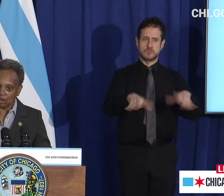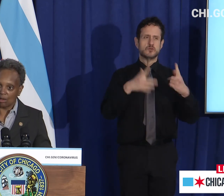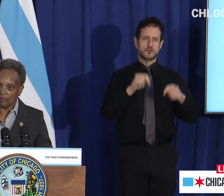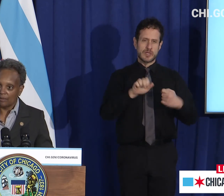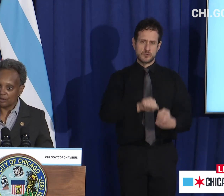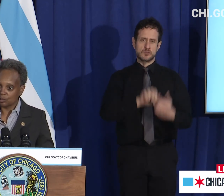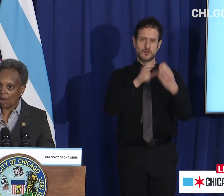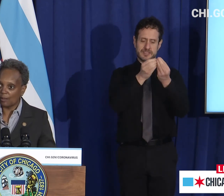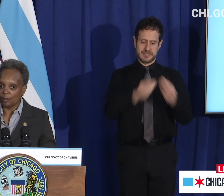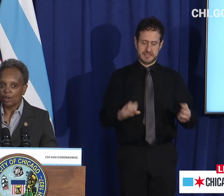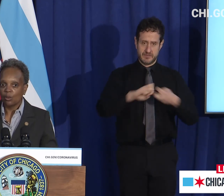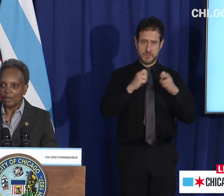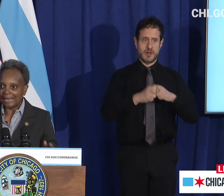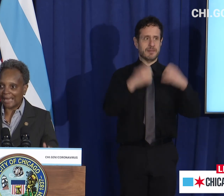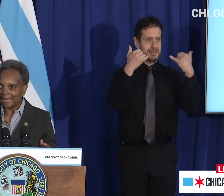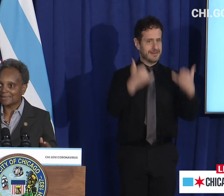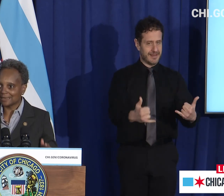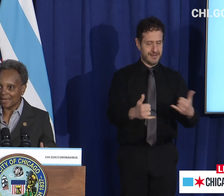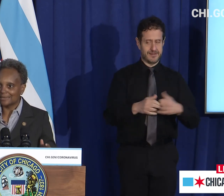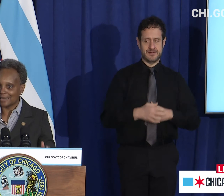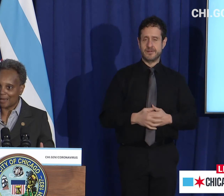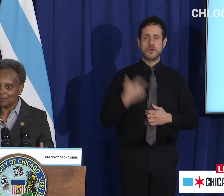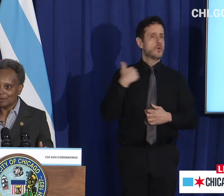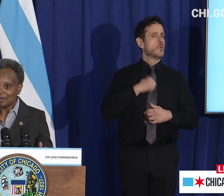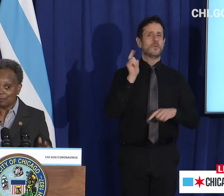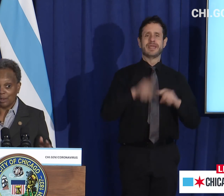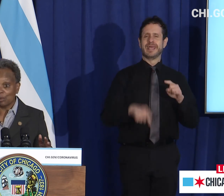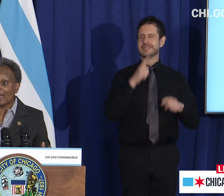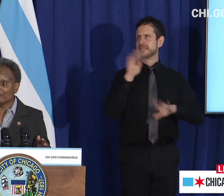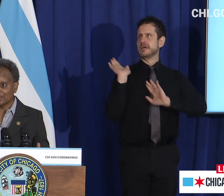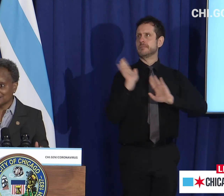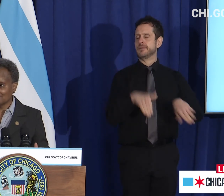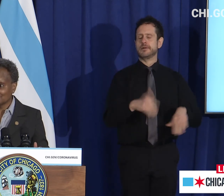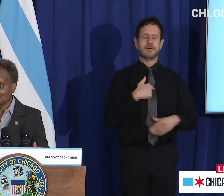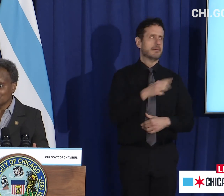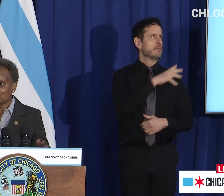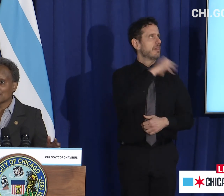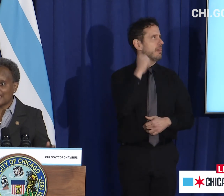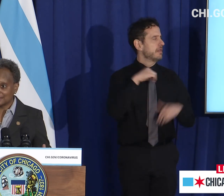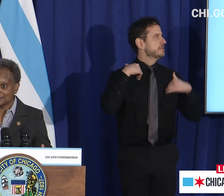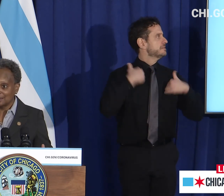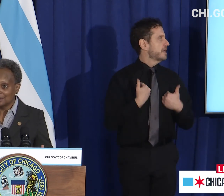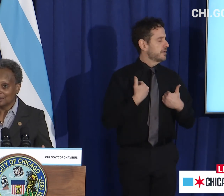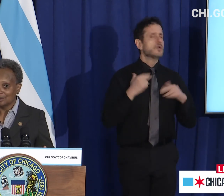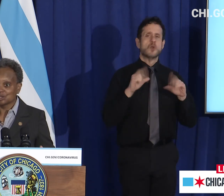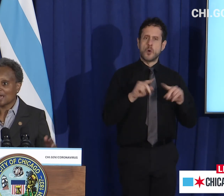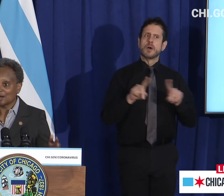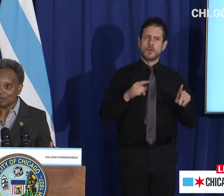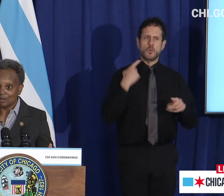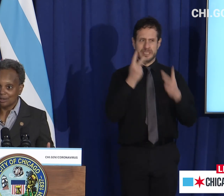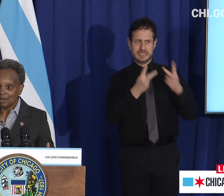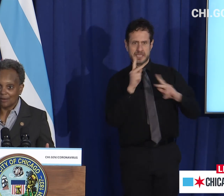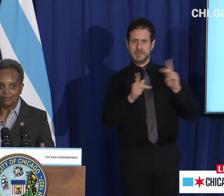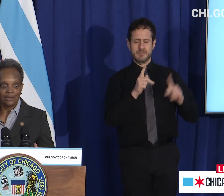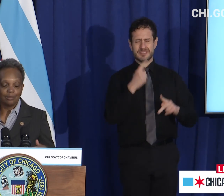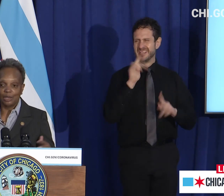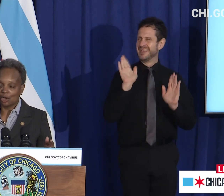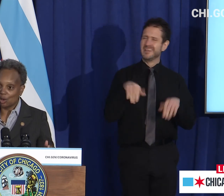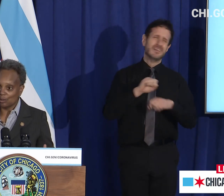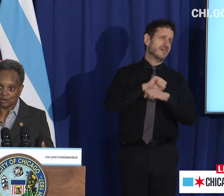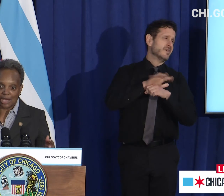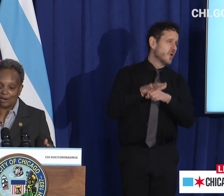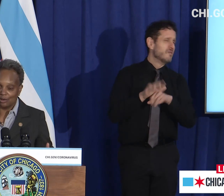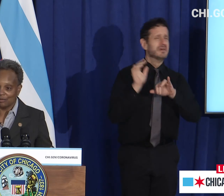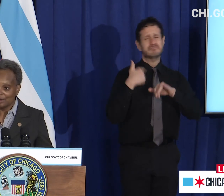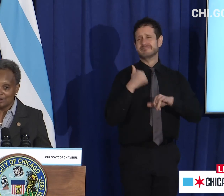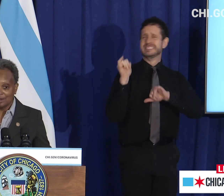and solve this problem. We can't let down, and people have let down. They've relaxed. They're tired of being home.